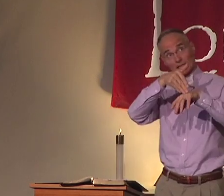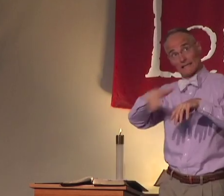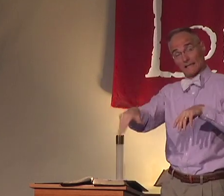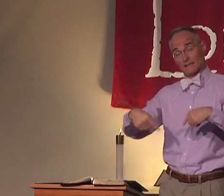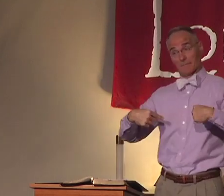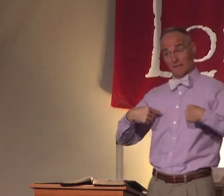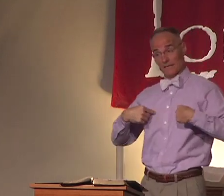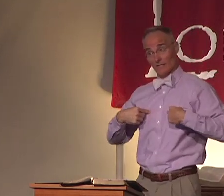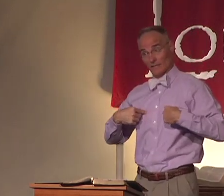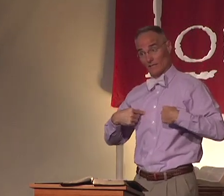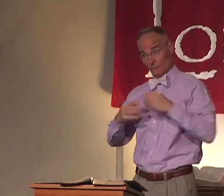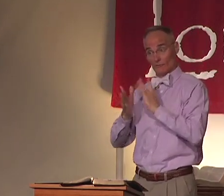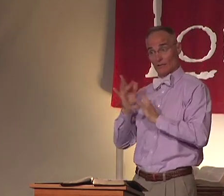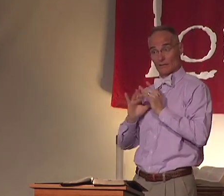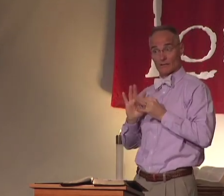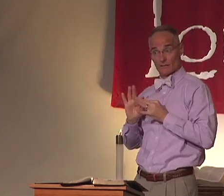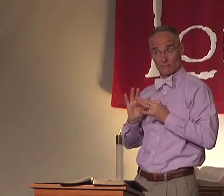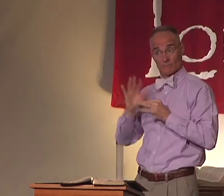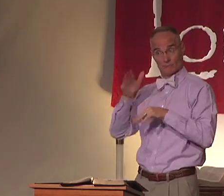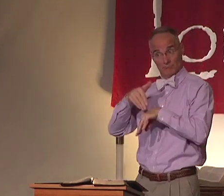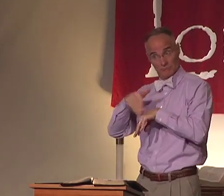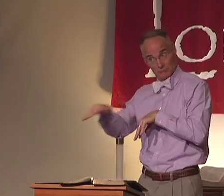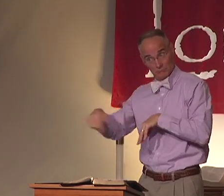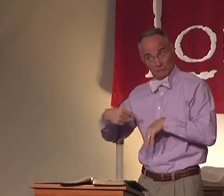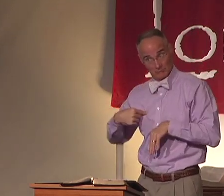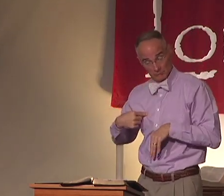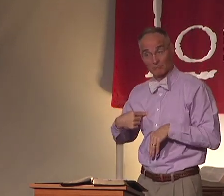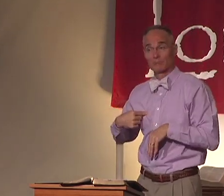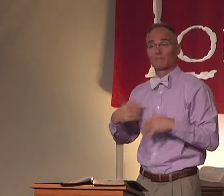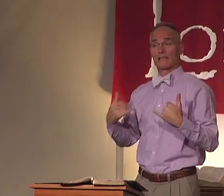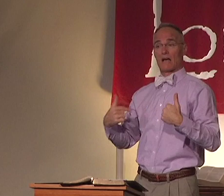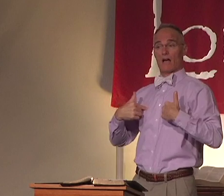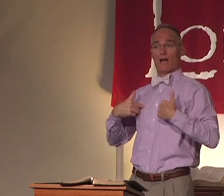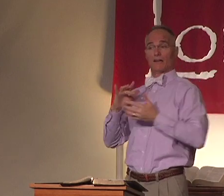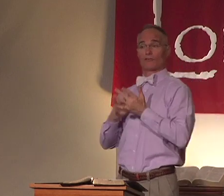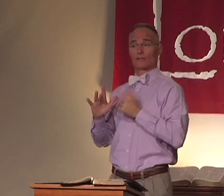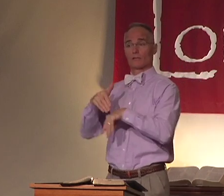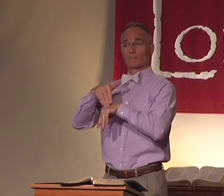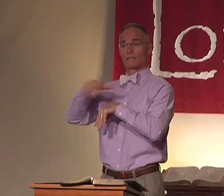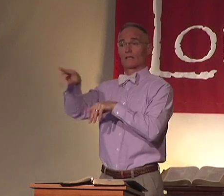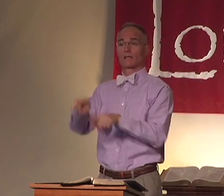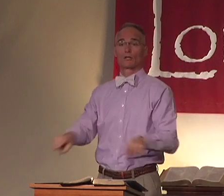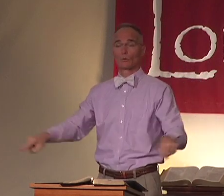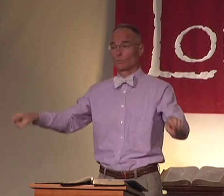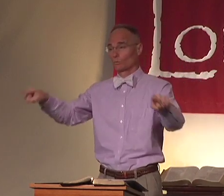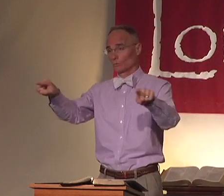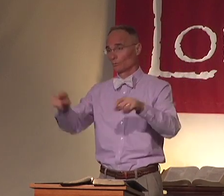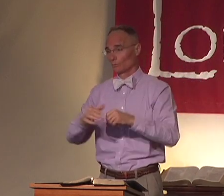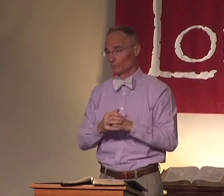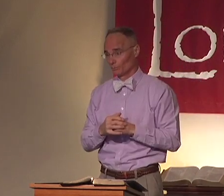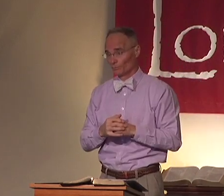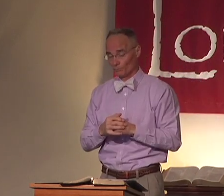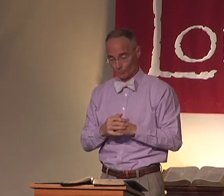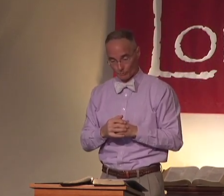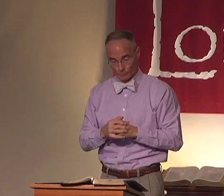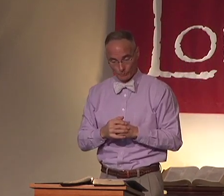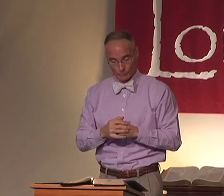the Father has sent me, this is what Jesus said, the Father sent me, and now I, Jesus, am sending you.